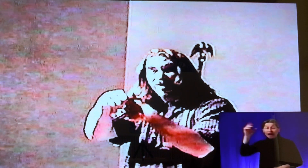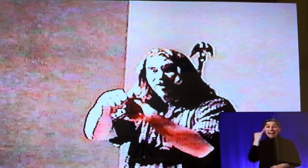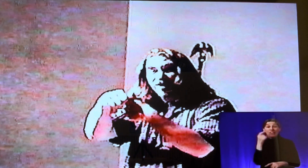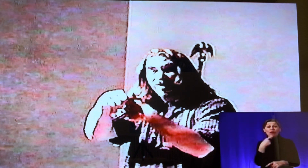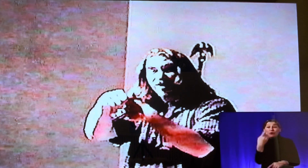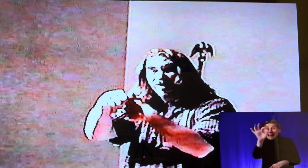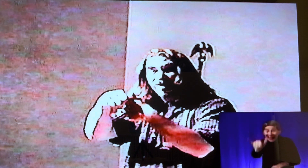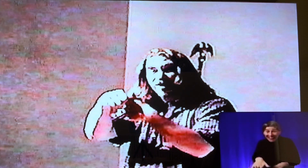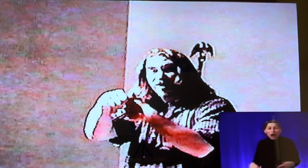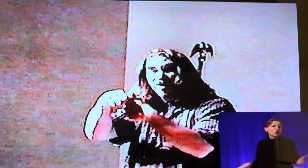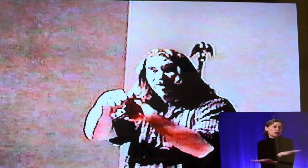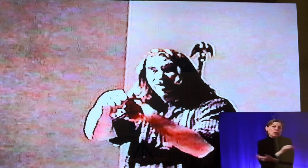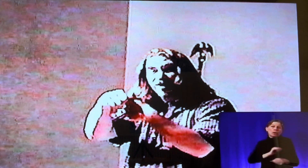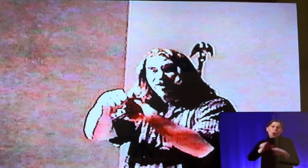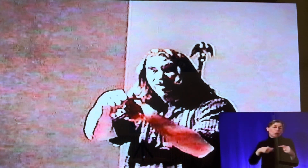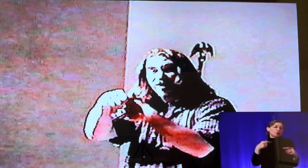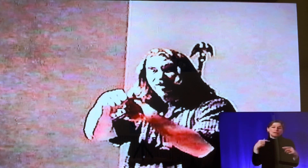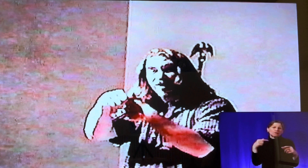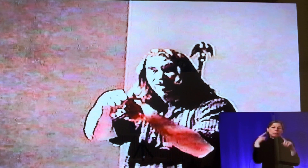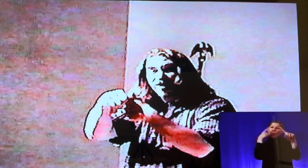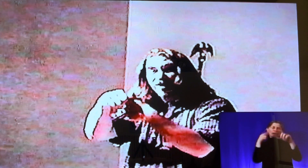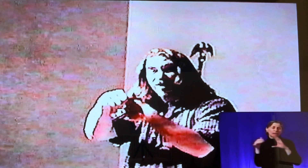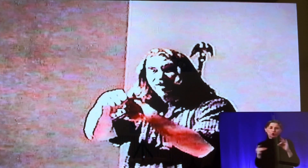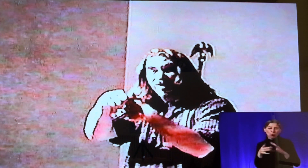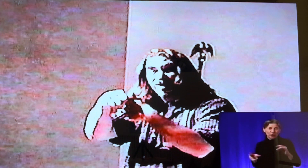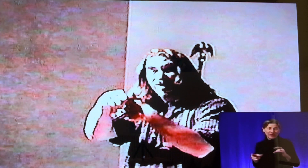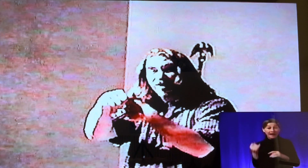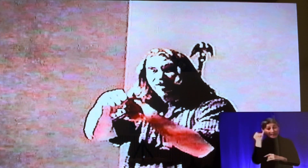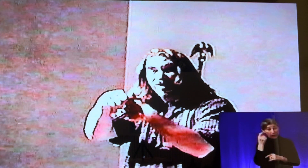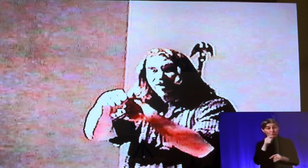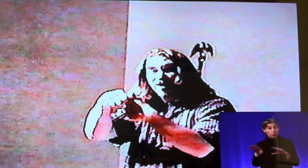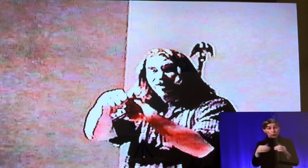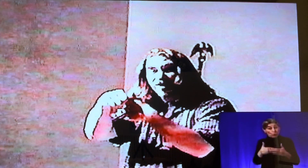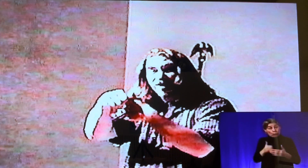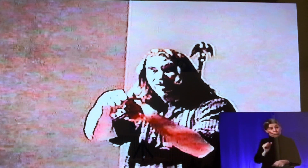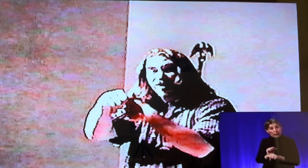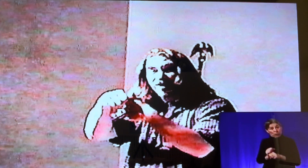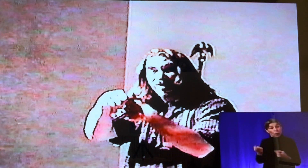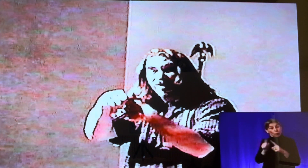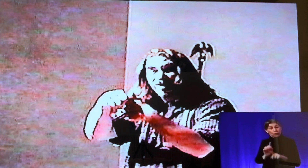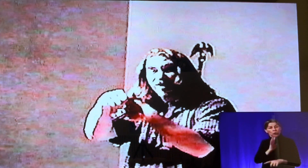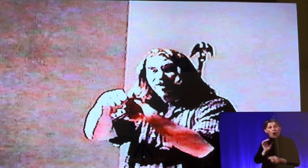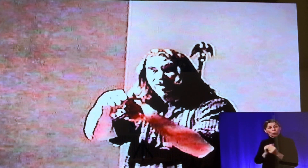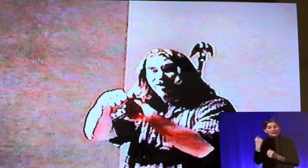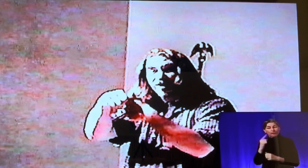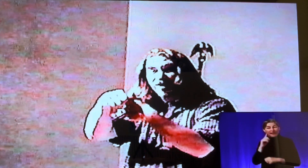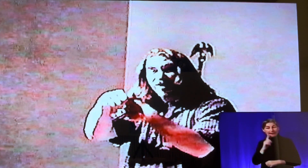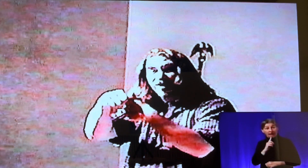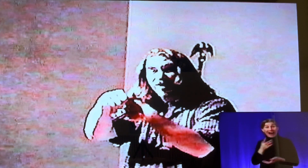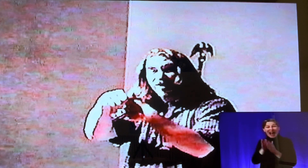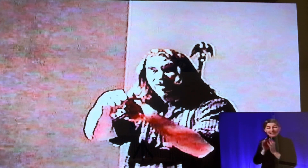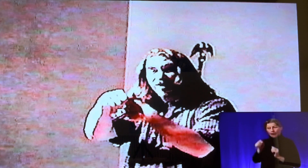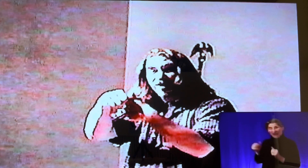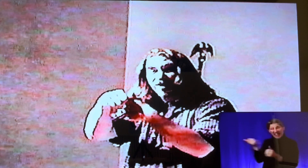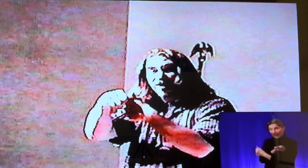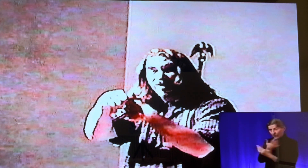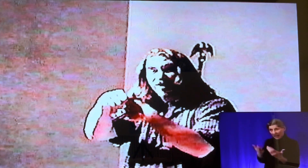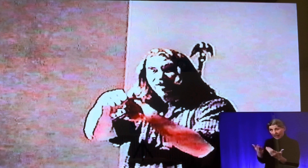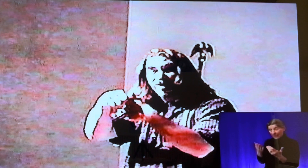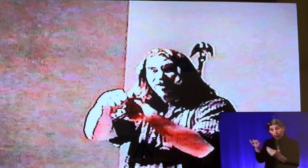point of his story. If you're going to do your pre-work when you're talking to somebody deaf, ask them, is there anything coming up that you do or don't